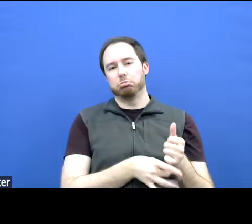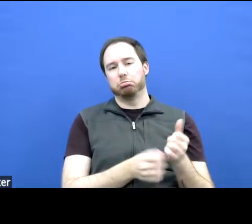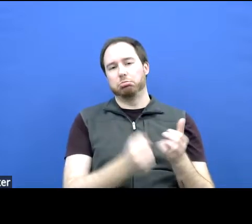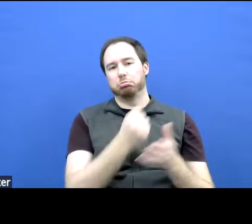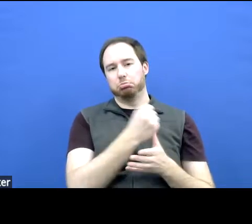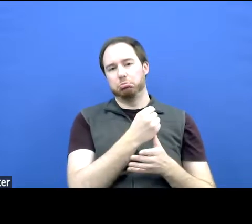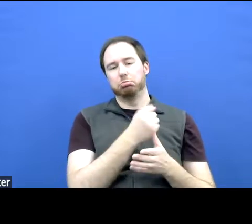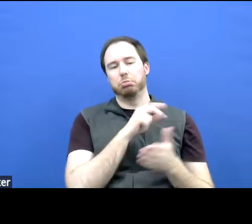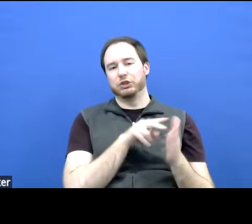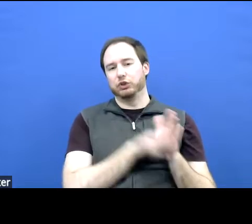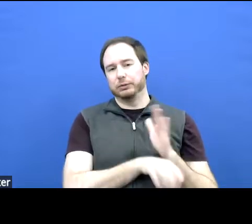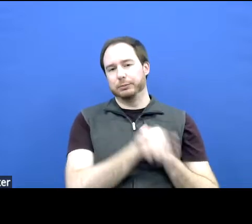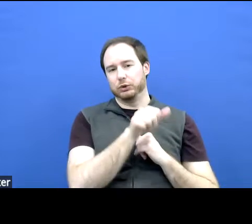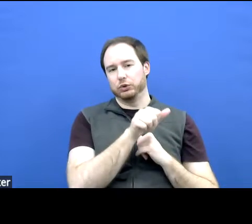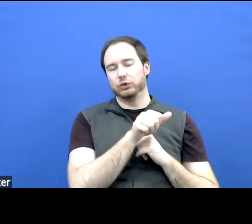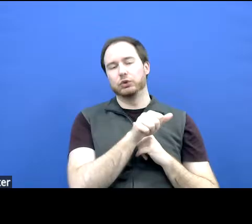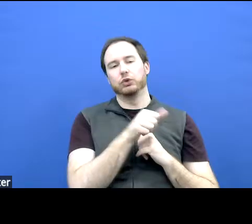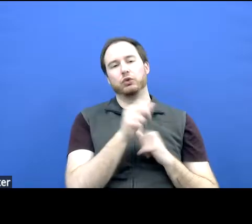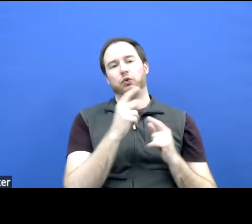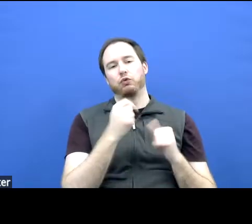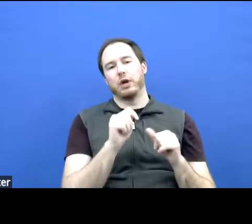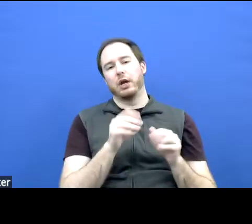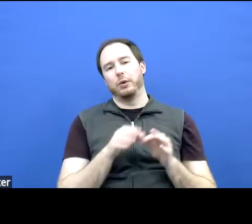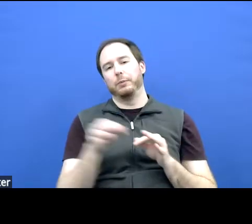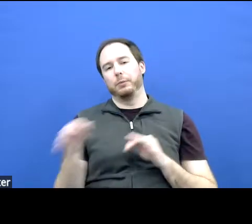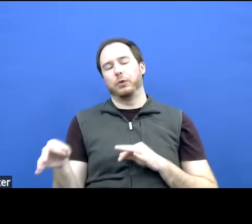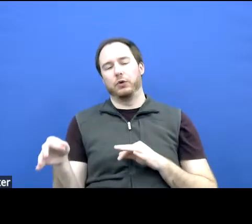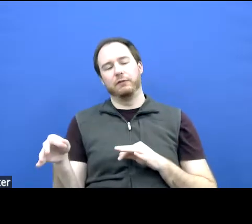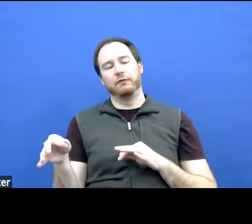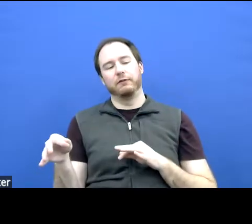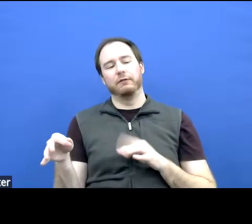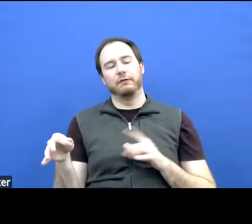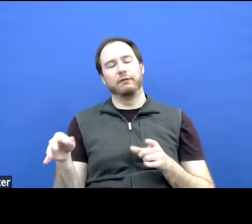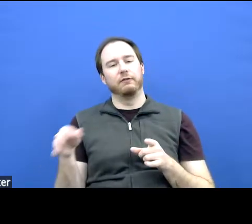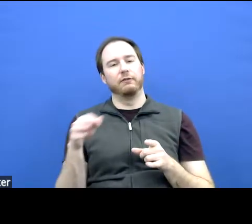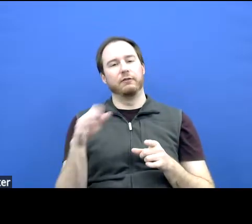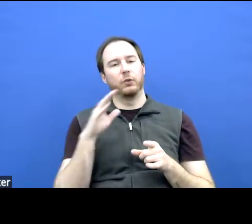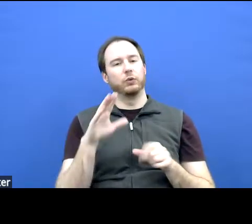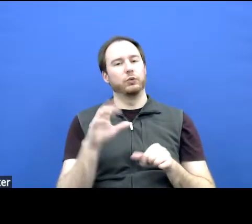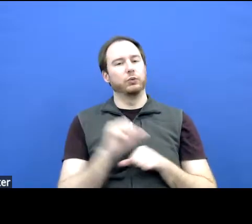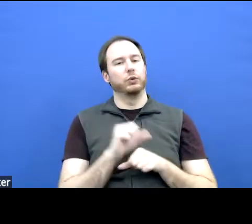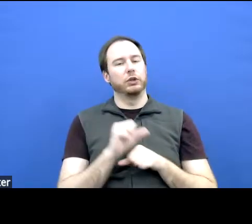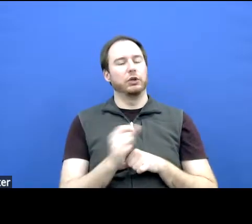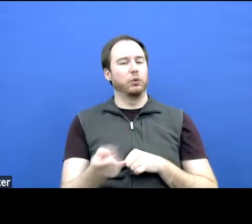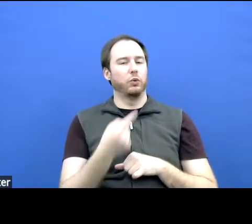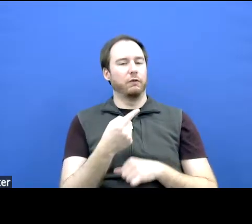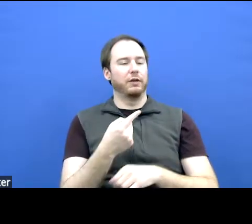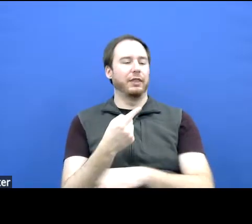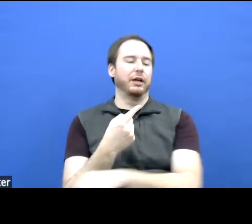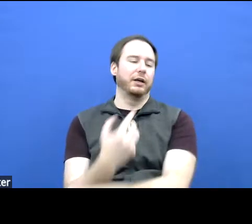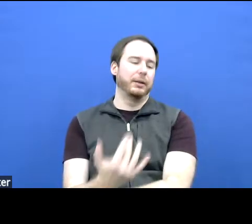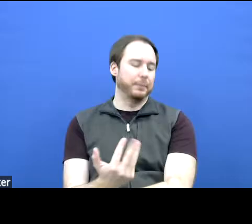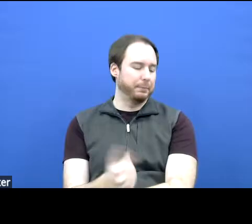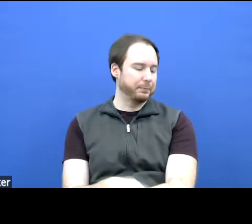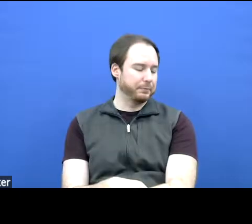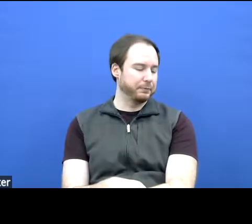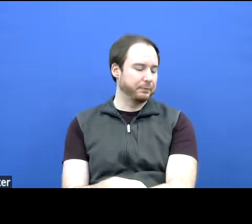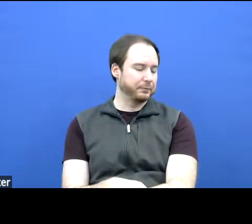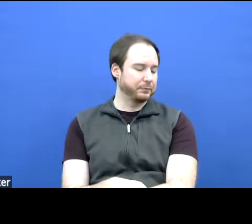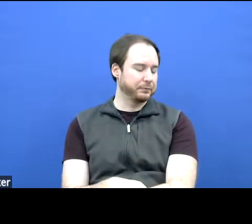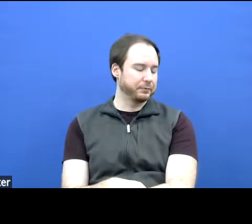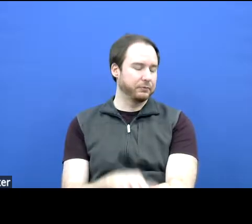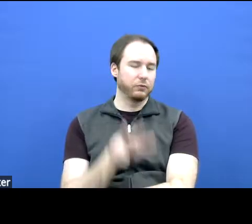be less costly. They'll be doing like some of the work we're gonna be doing over at the, as part